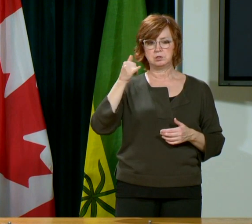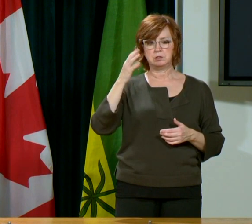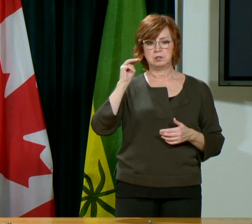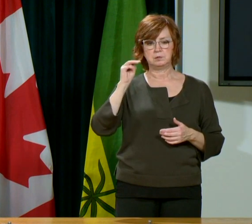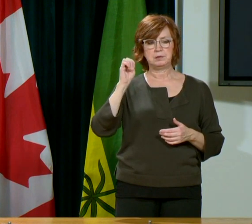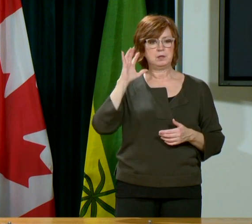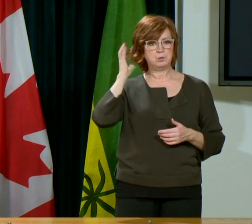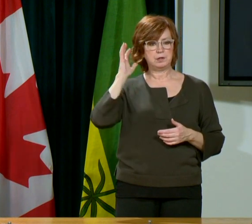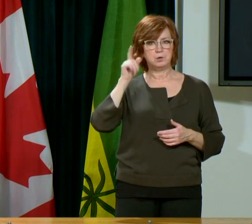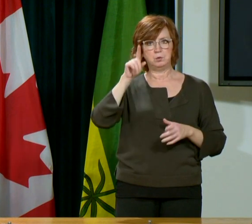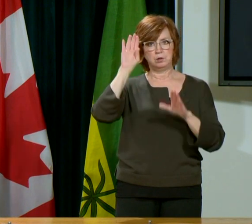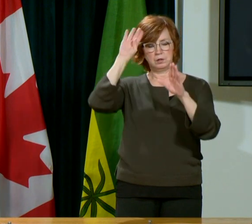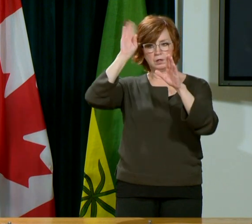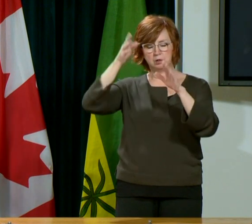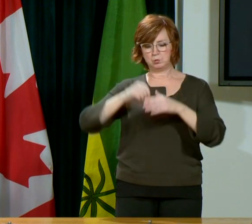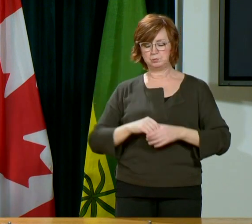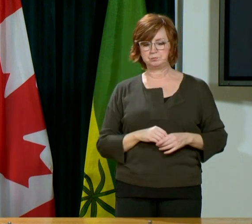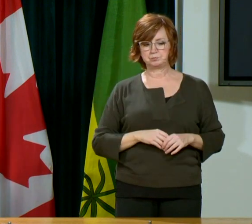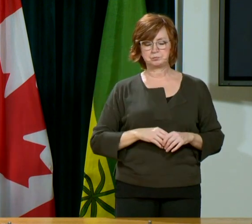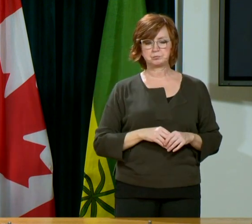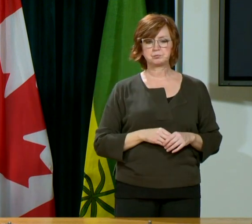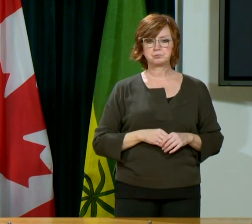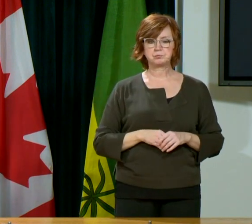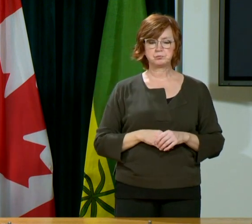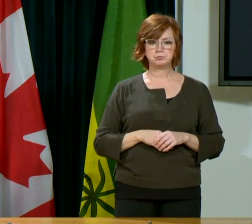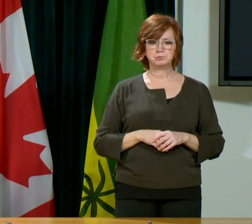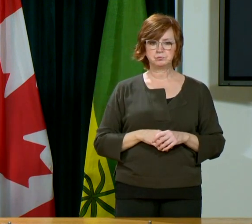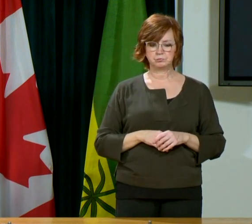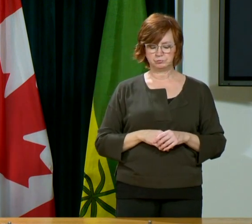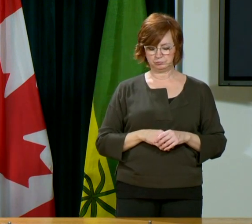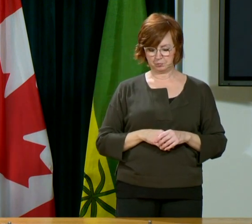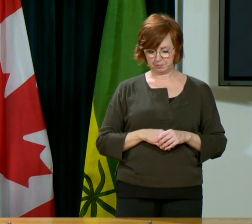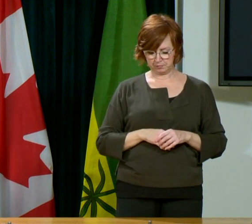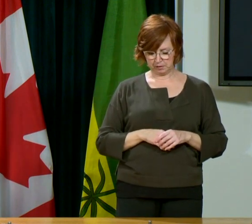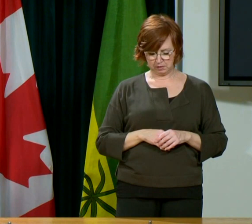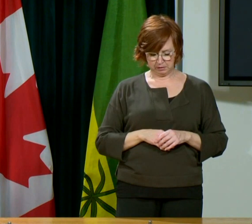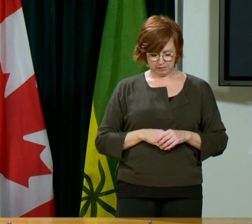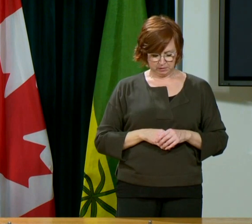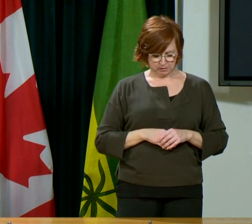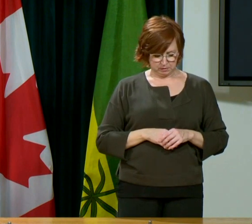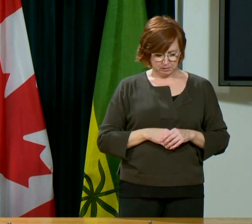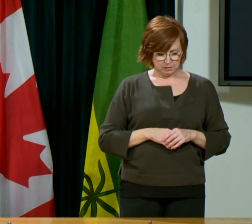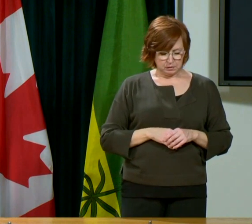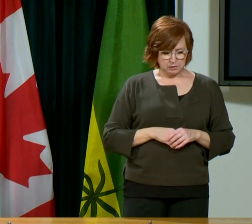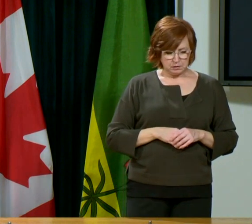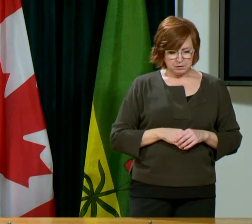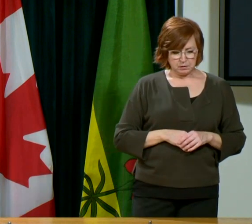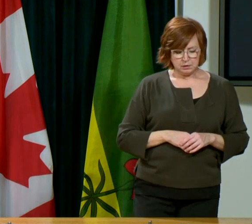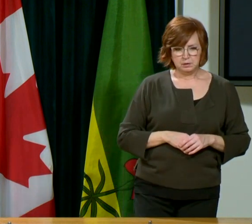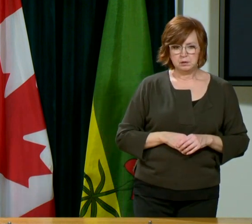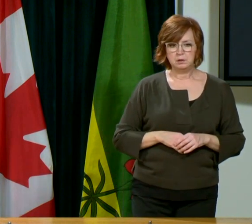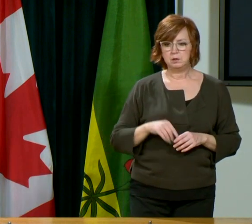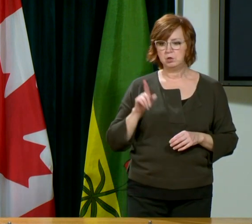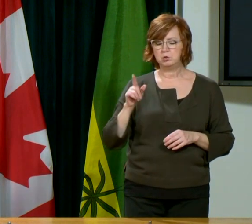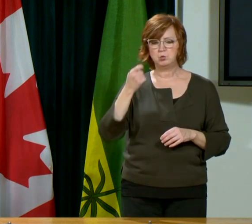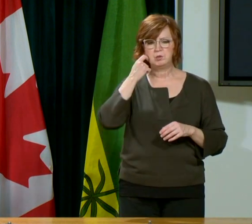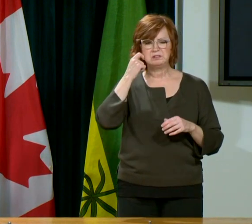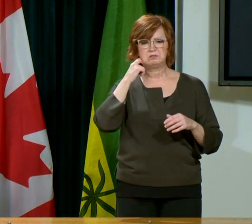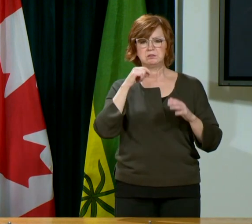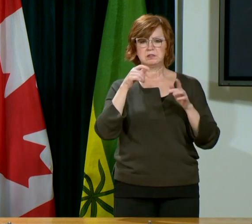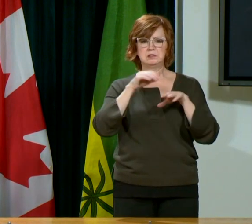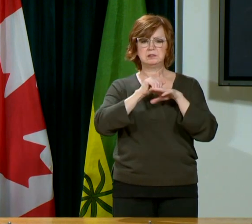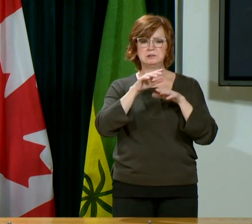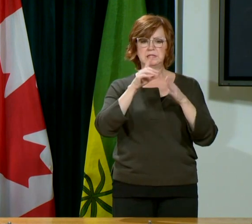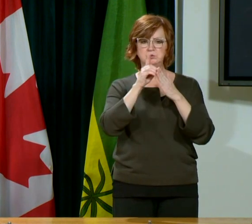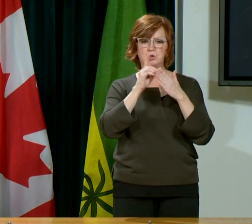Hi. I am just wondering, I looked at the document that came with the release, and it said that the SHA, I believe, has